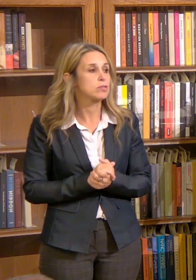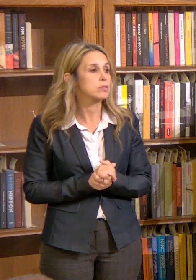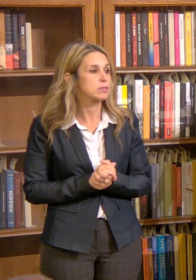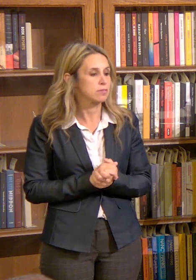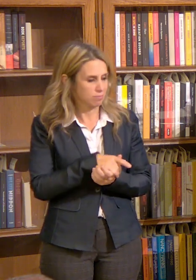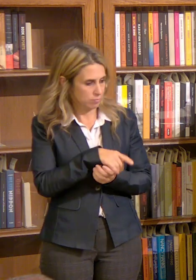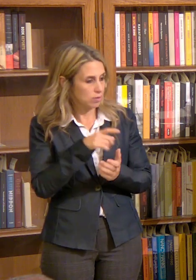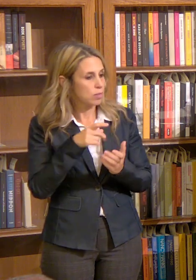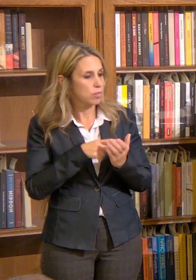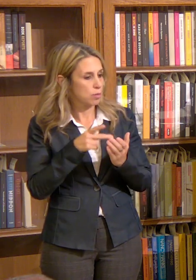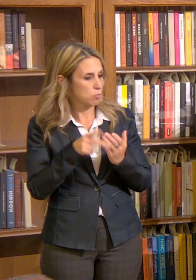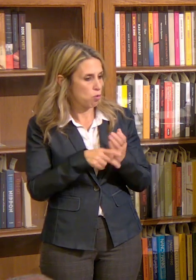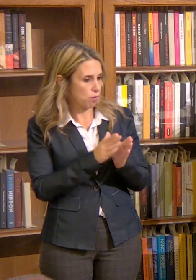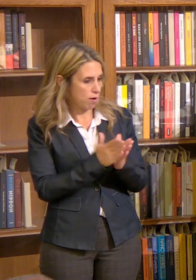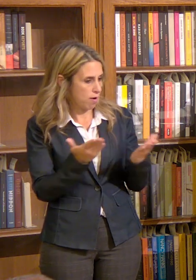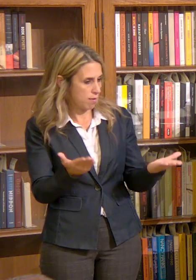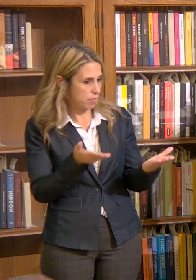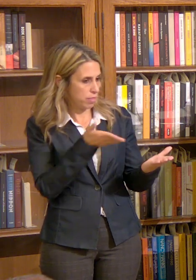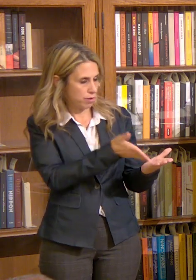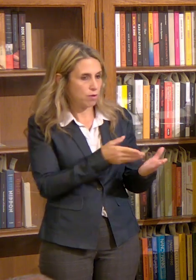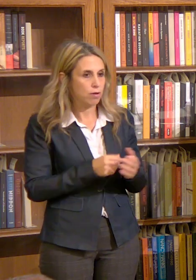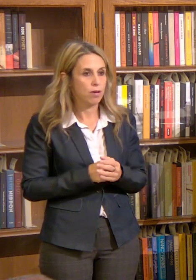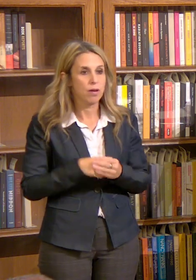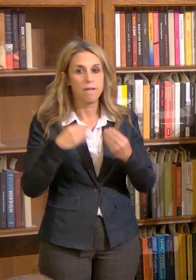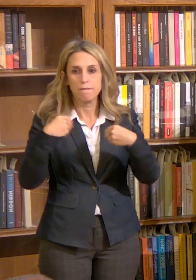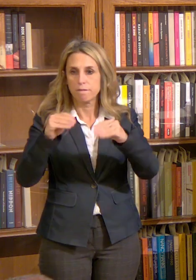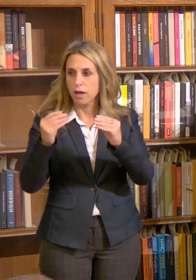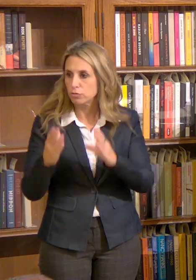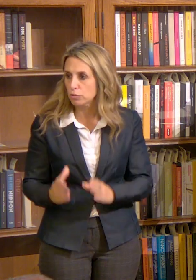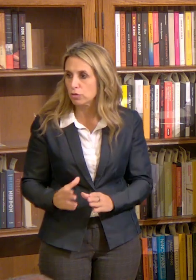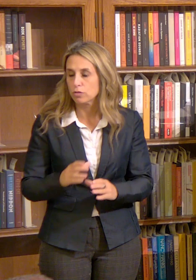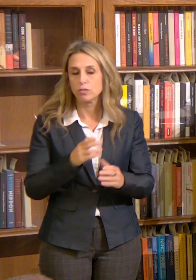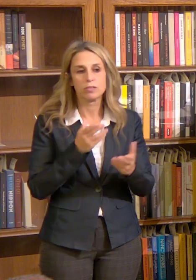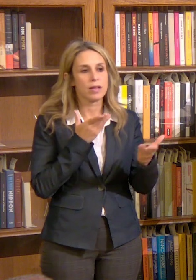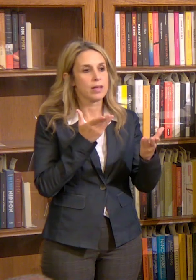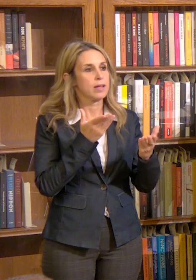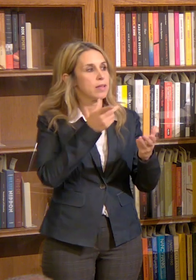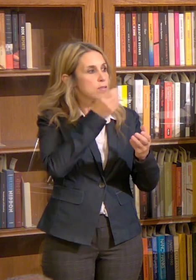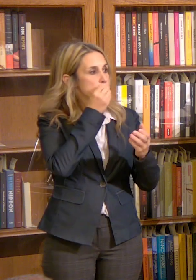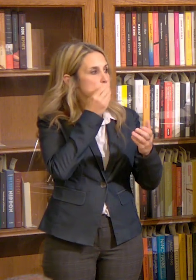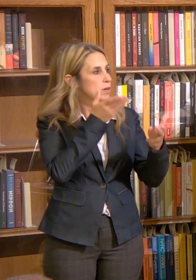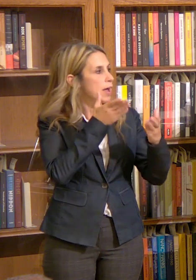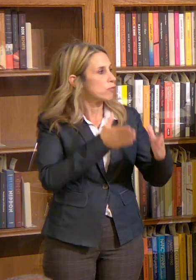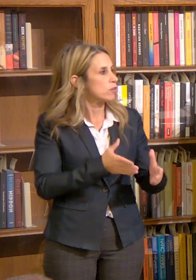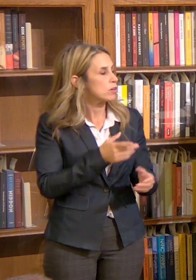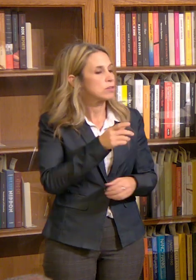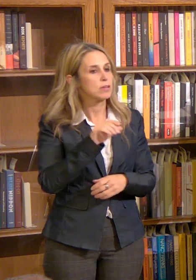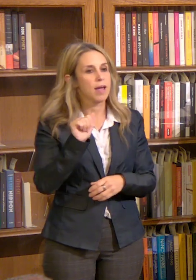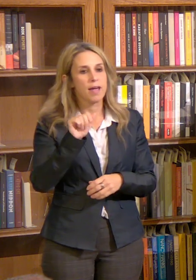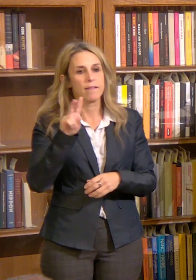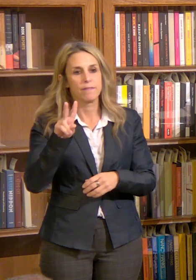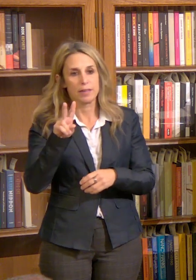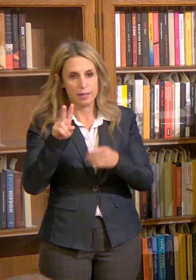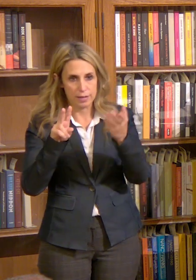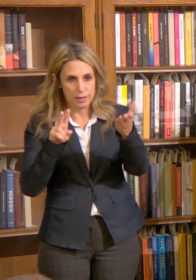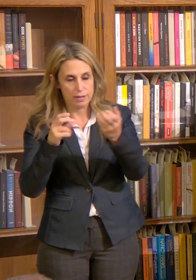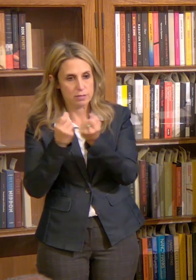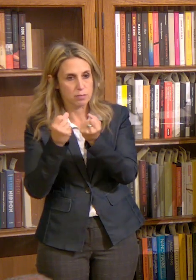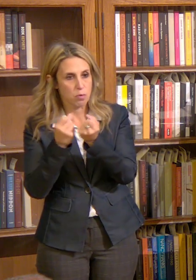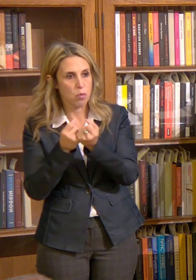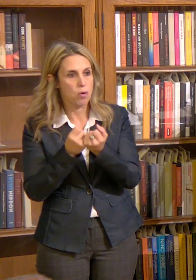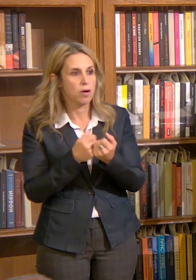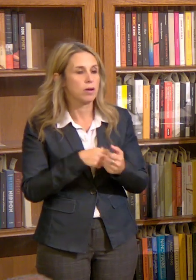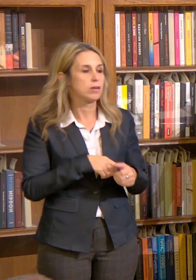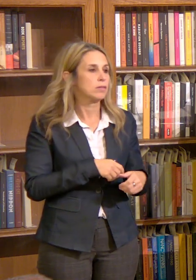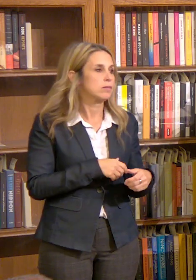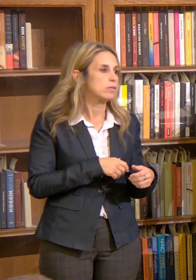the program I want to thank our vendors our Caterers on both day our av support shuttle